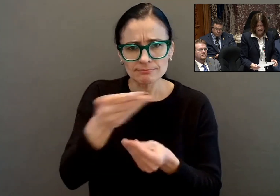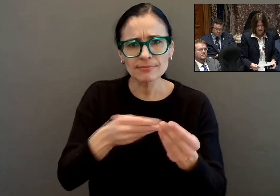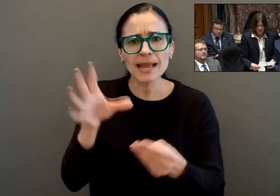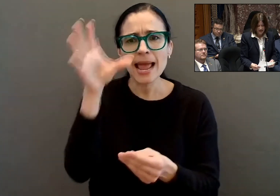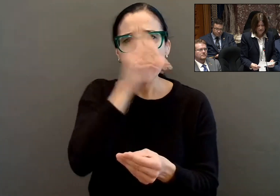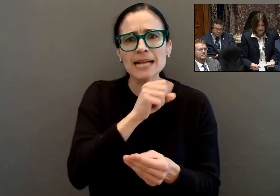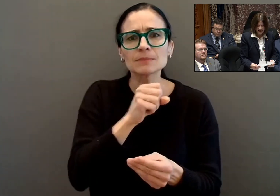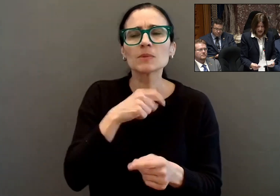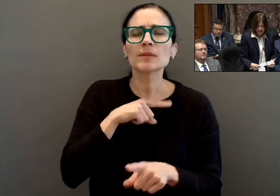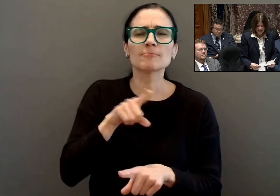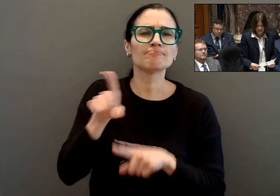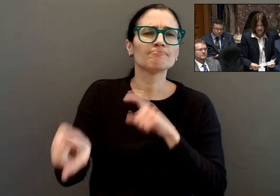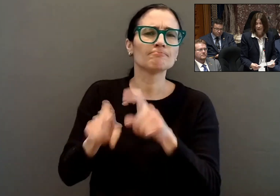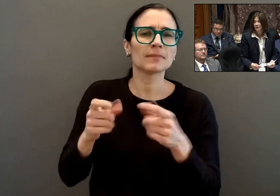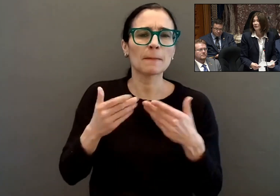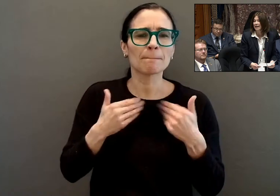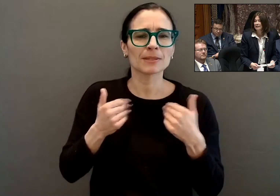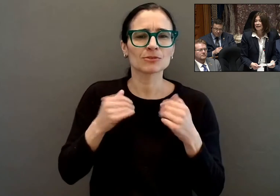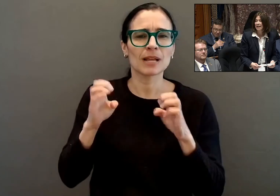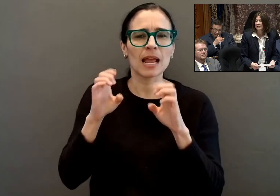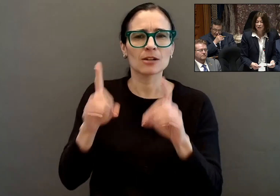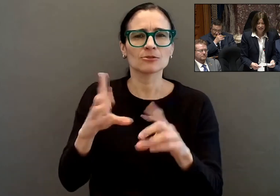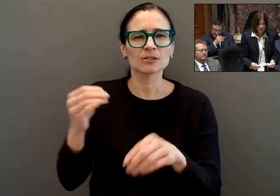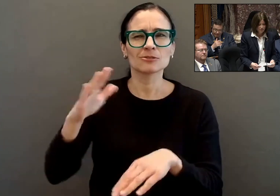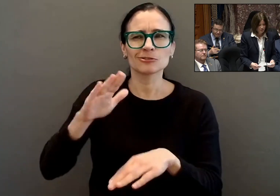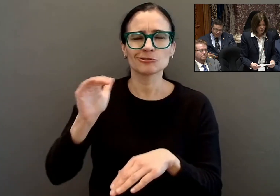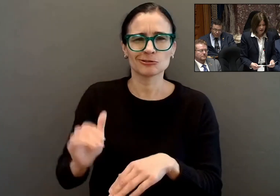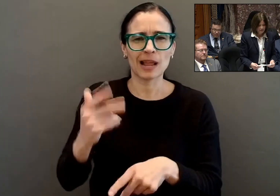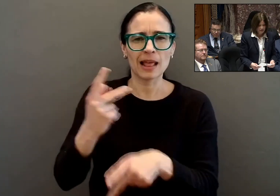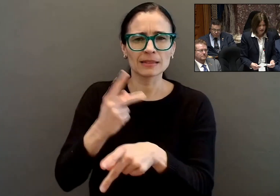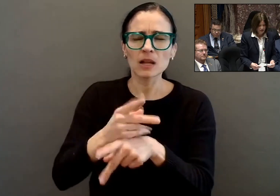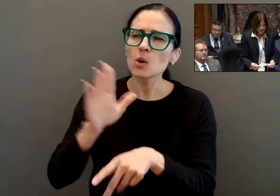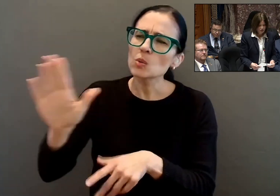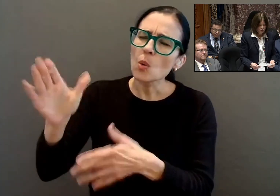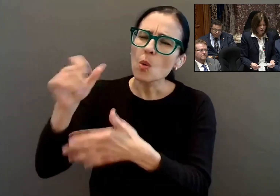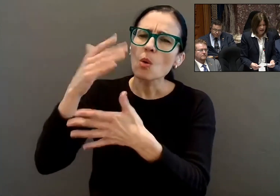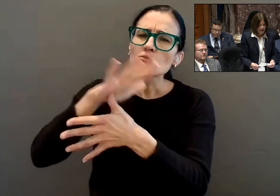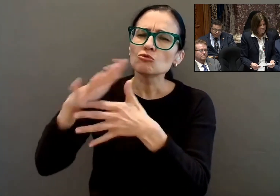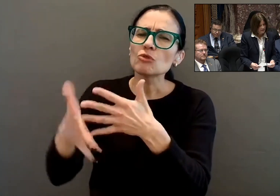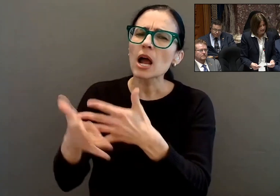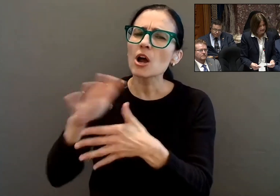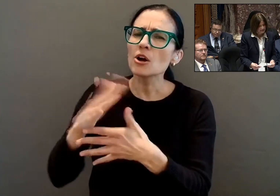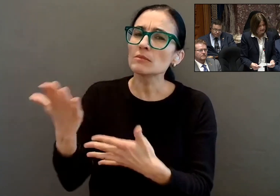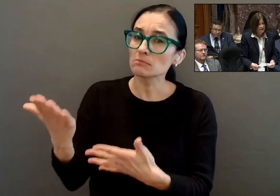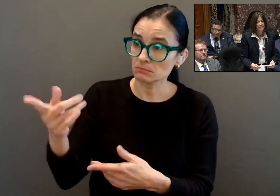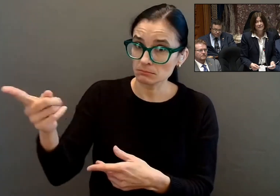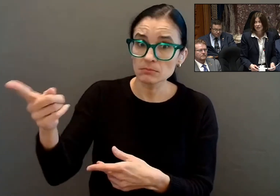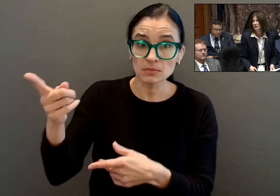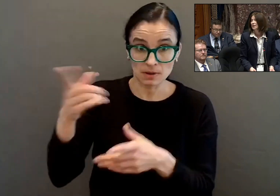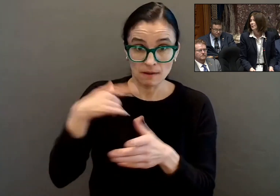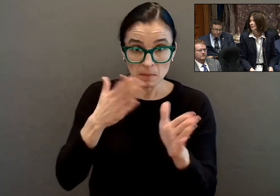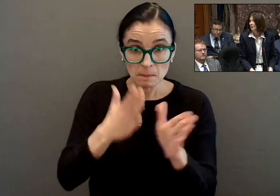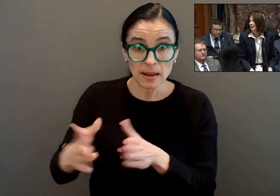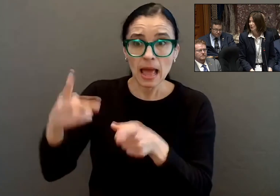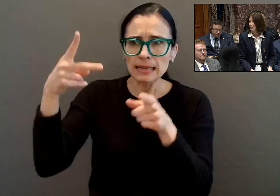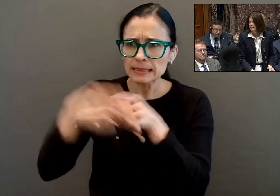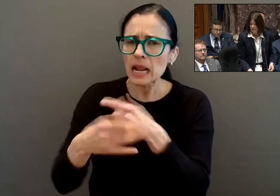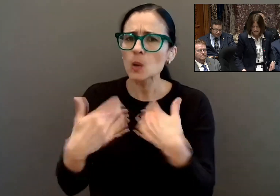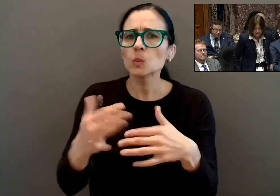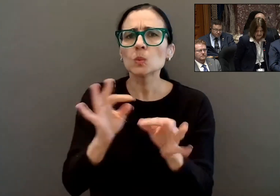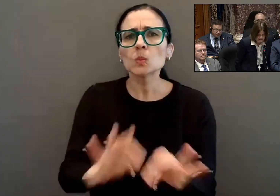this minister have to cut vital education programs to try and balance their budget?